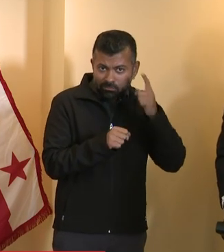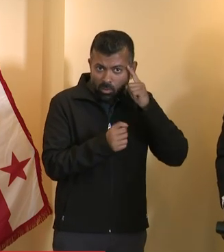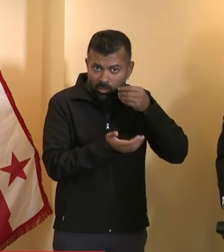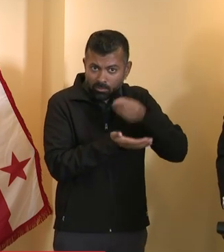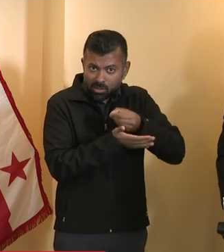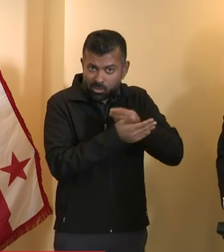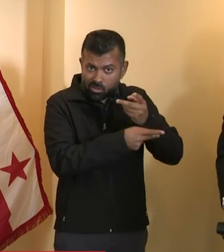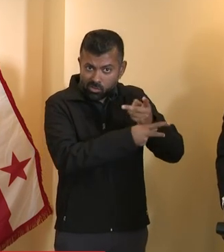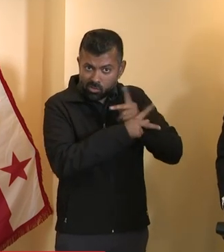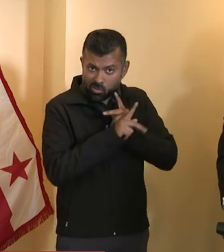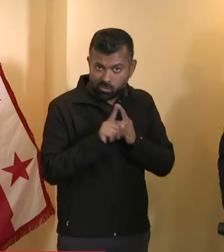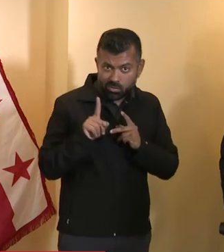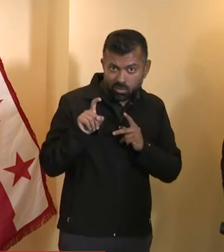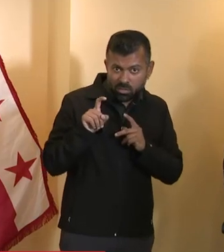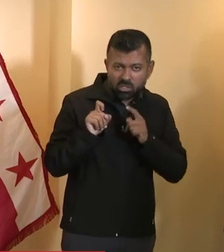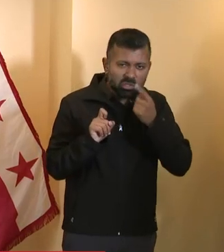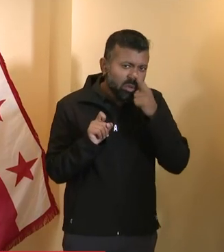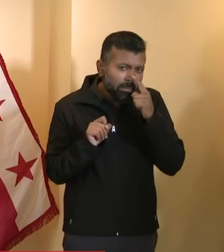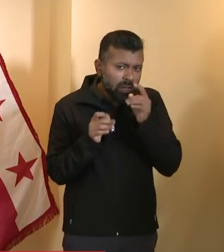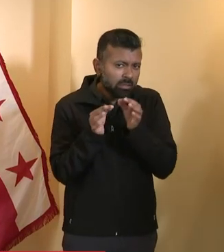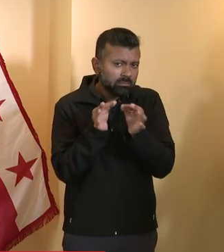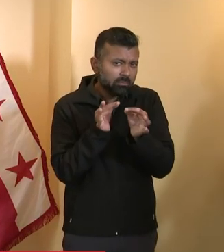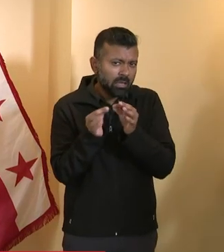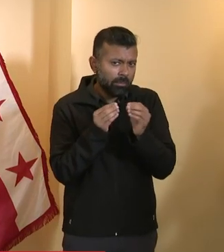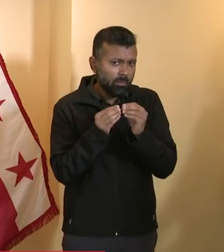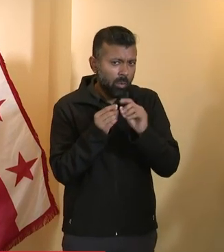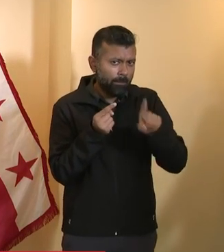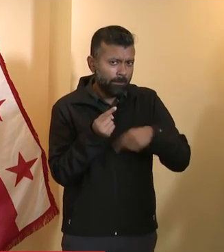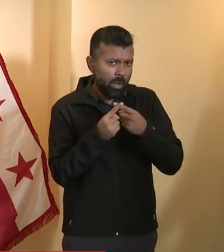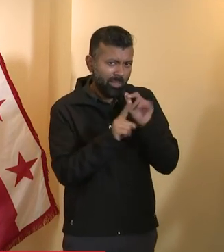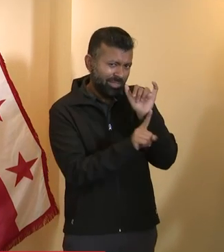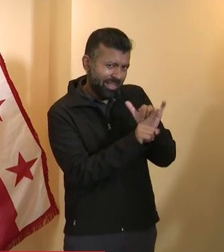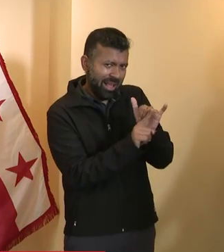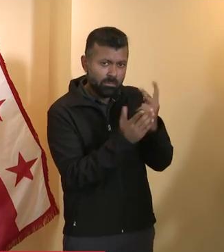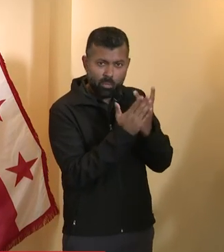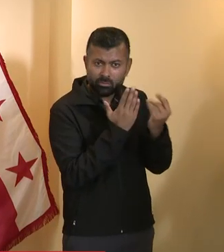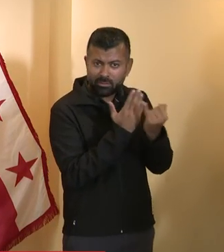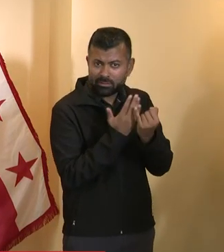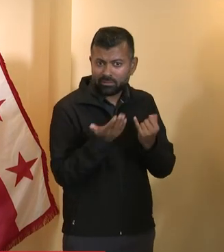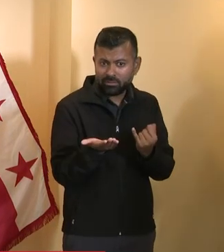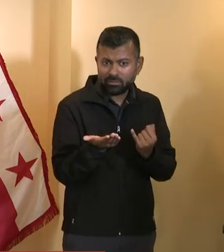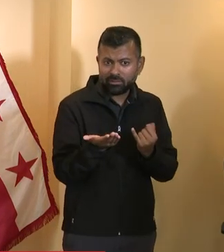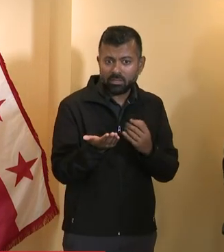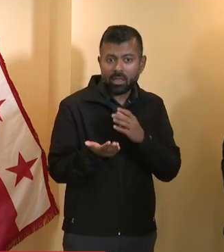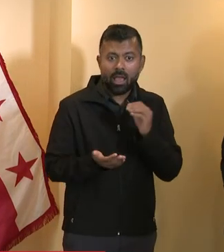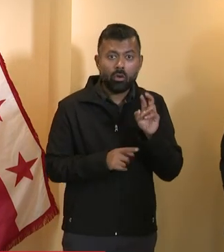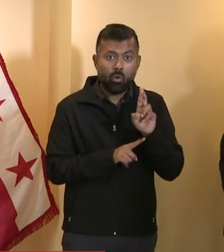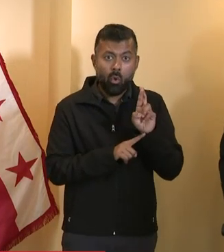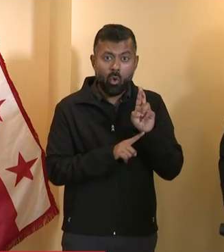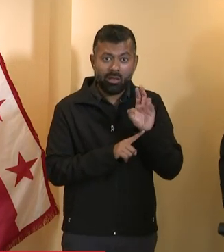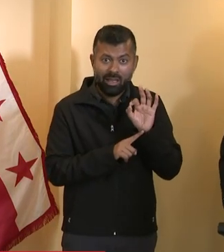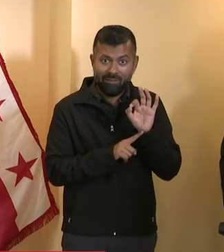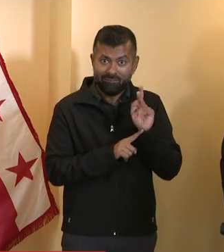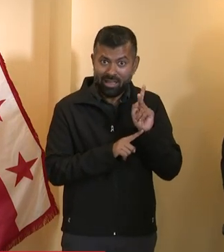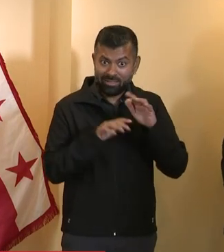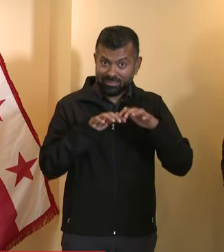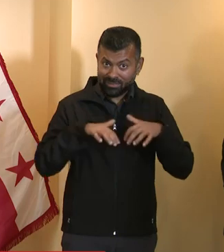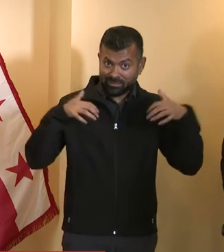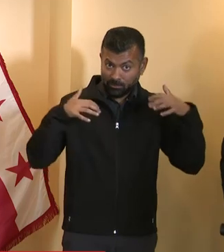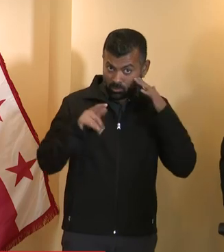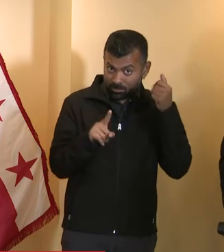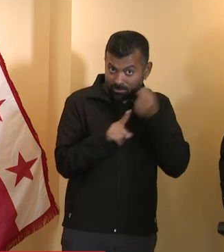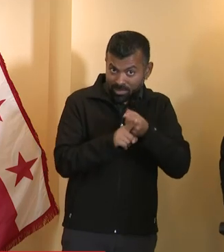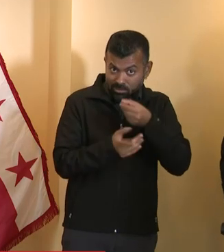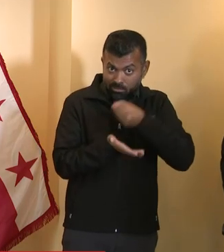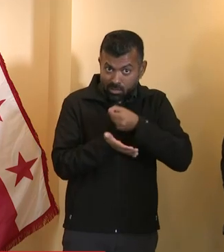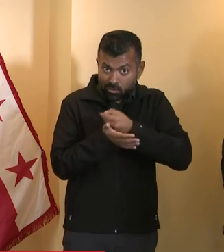And, RFK, what does this do to your ability to move forward with your plan? You saw some of the